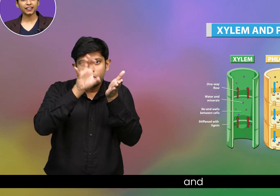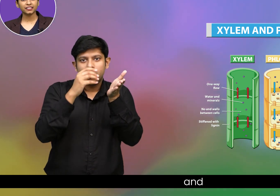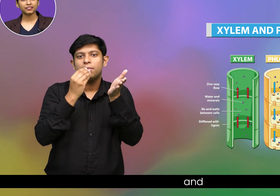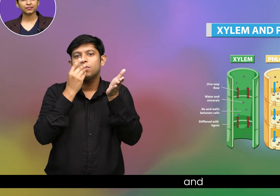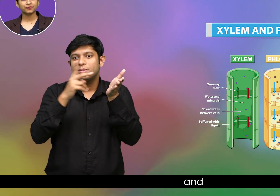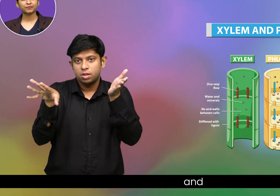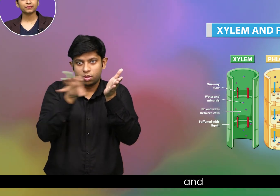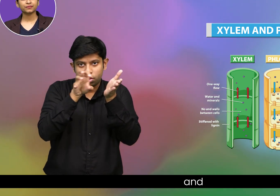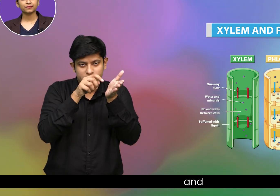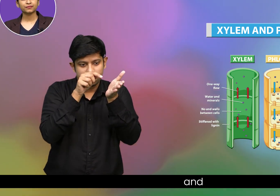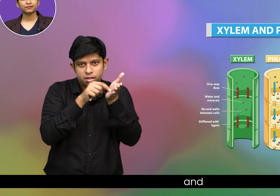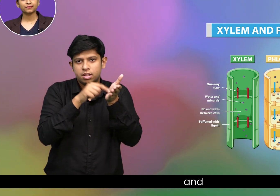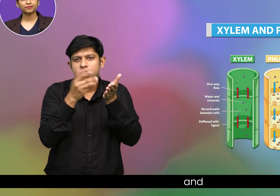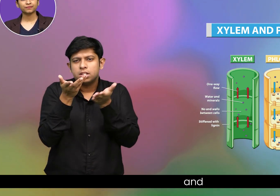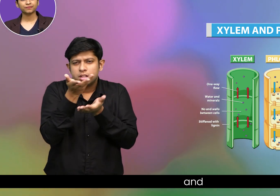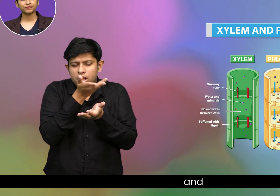and